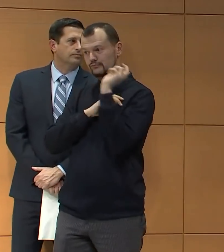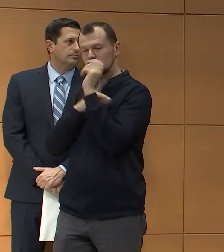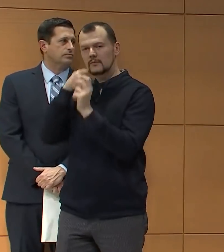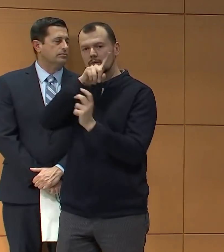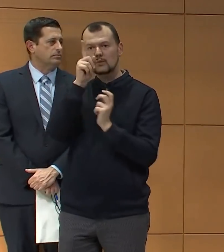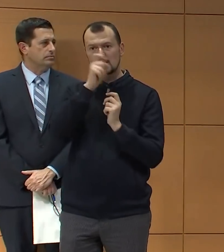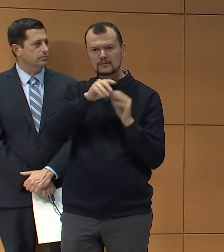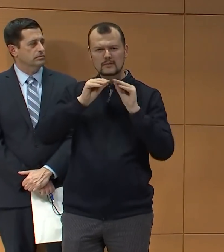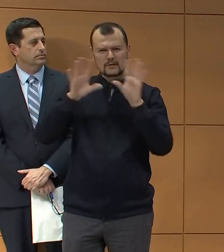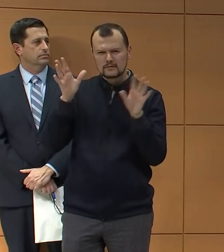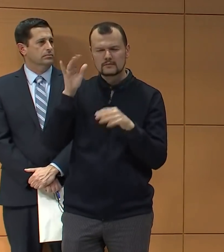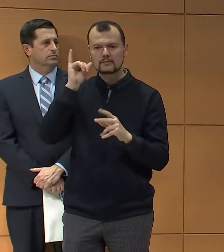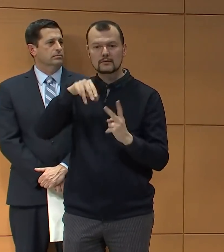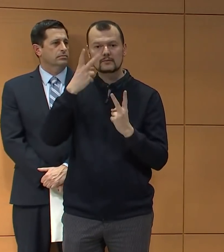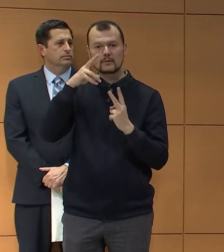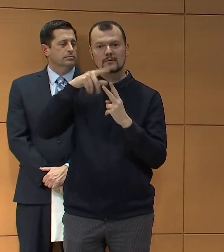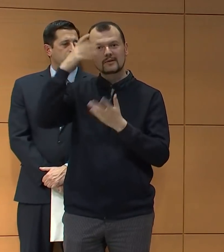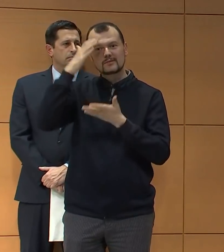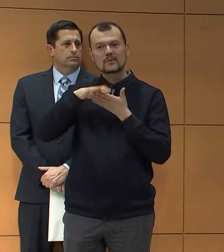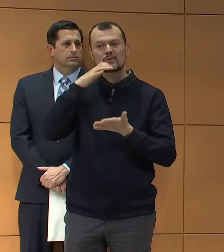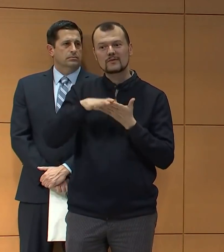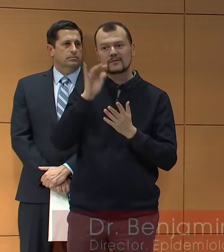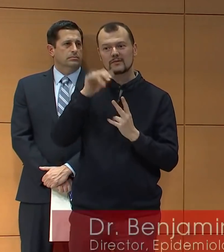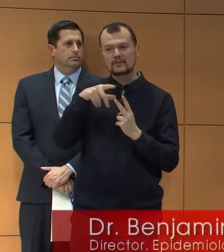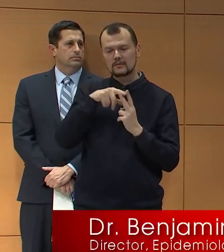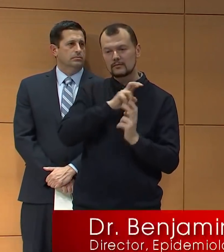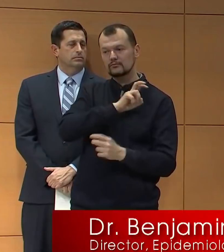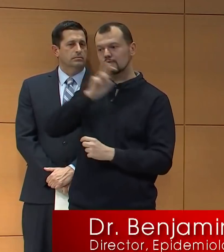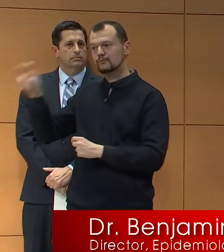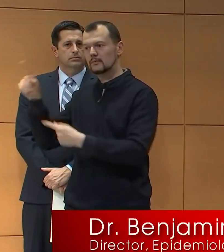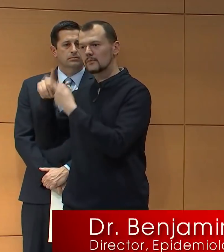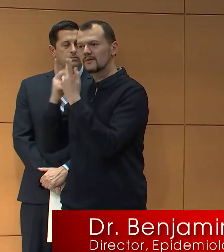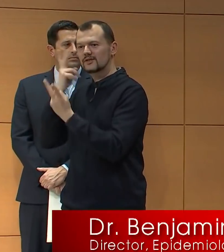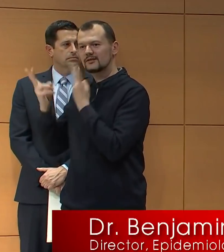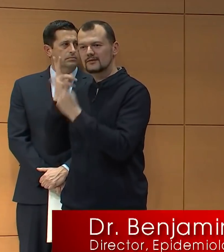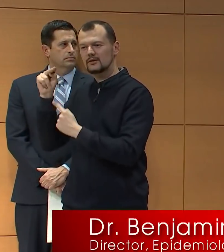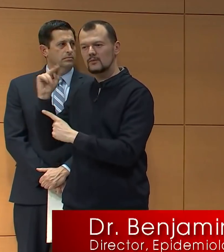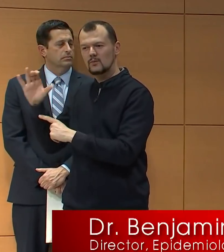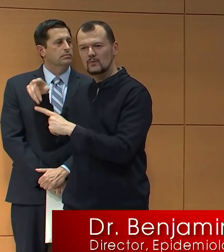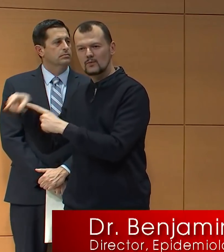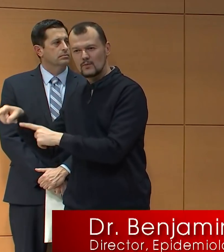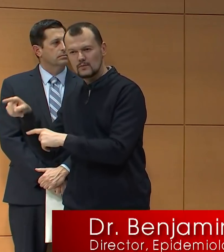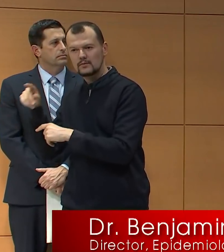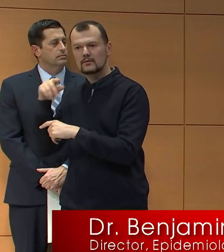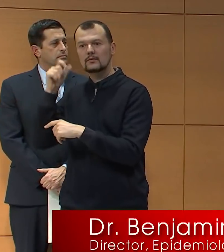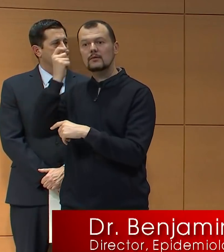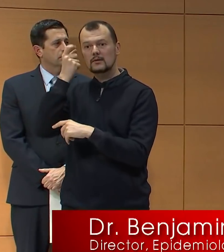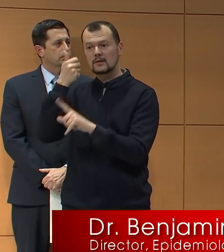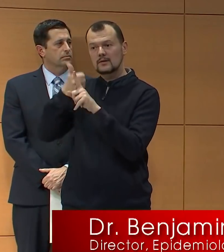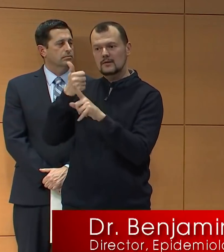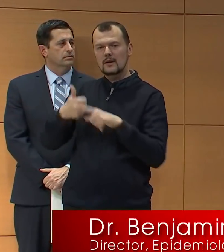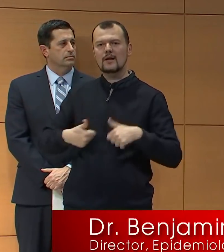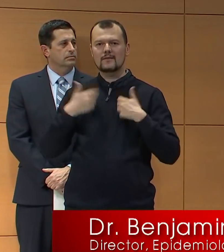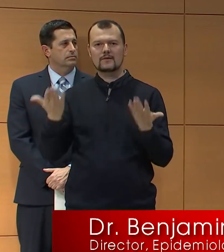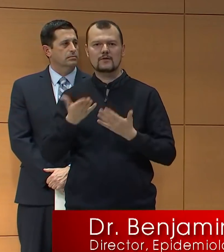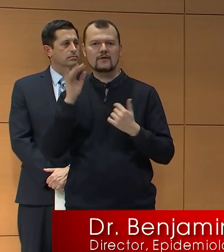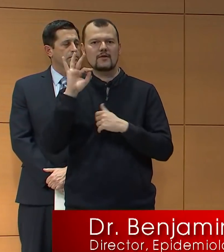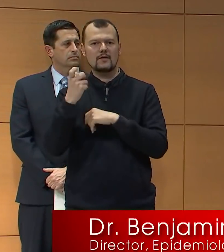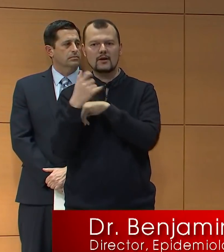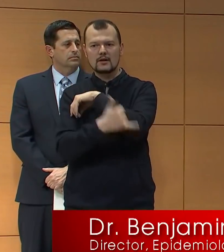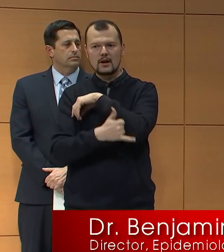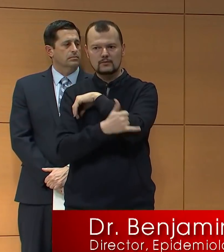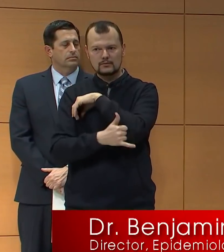The North Carolina case is a Fairfax County resident. The exposures occurred in Fairfax County, and then she traveled to